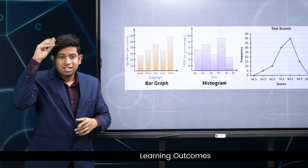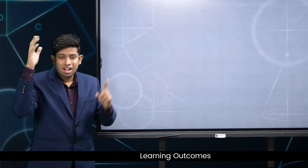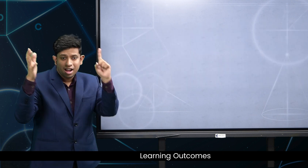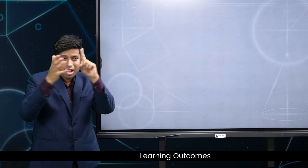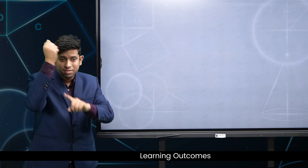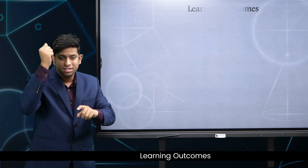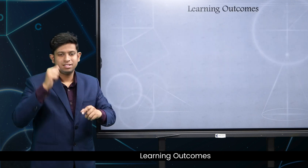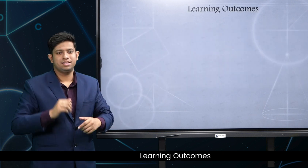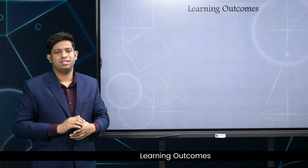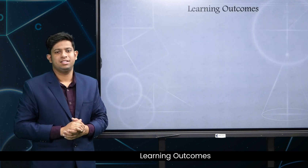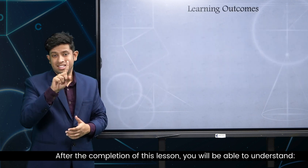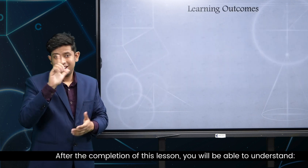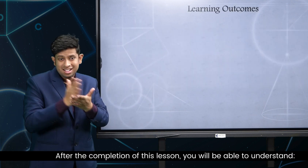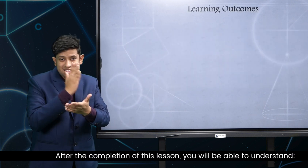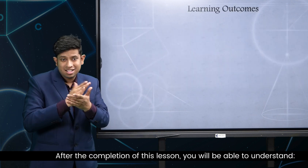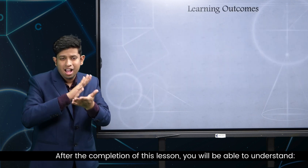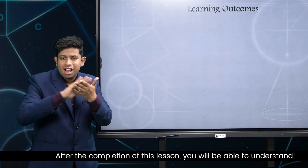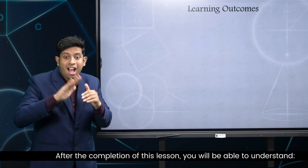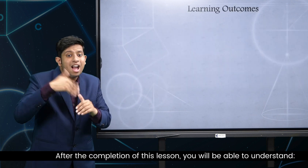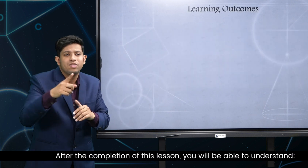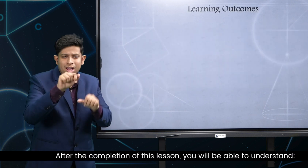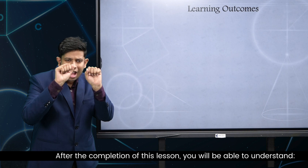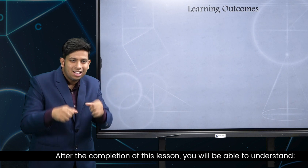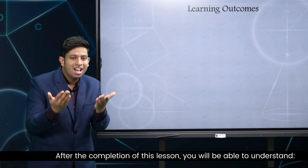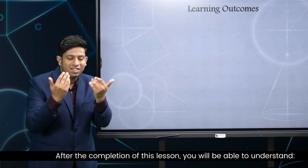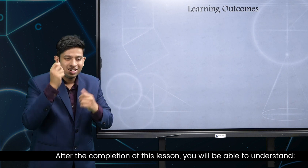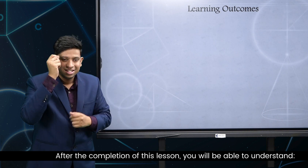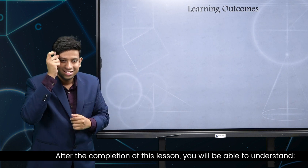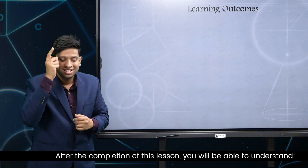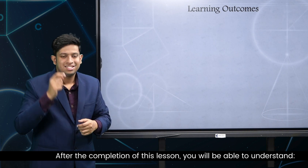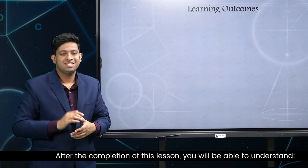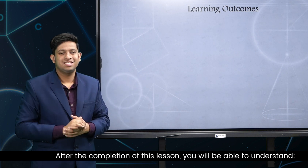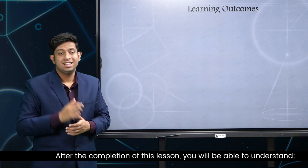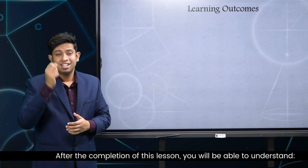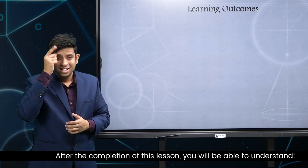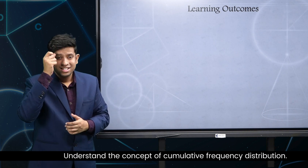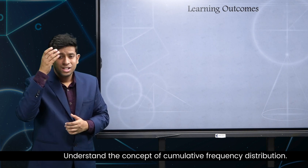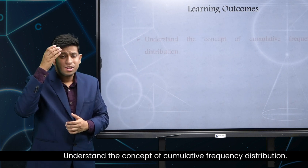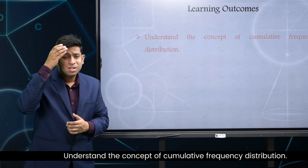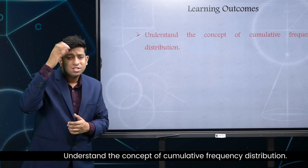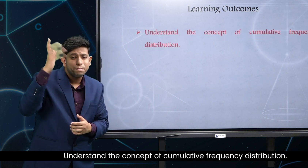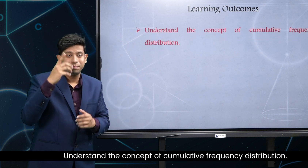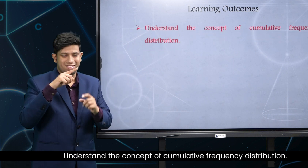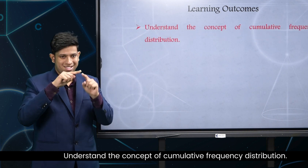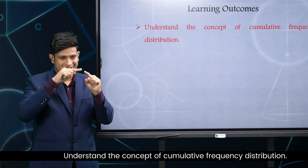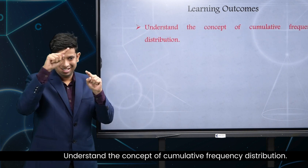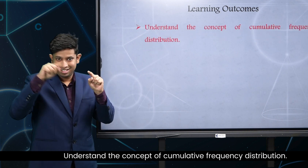Learning outcomes. After the completion of this lesson, you will be able to understand the concept of cumulative